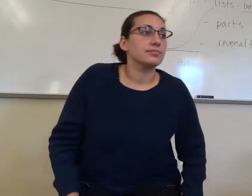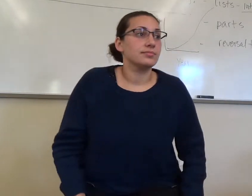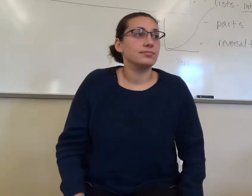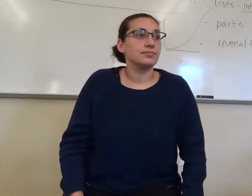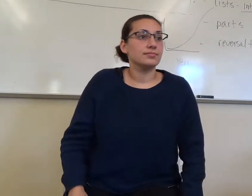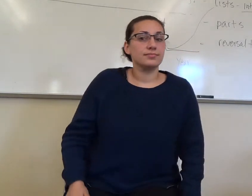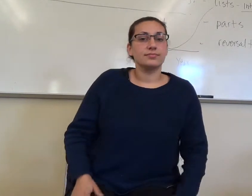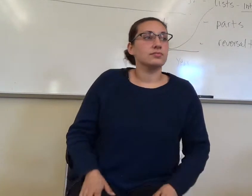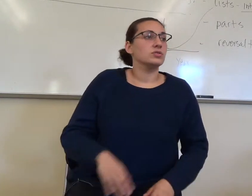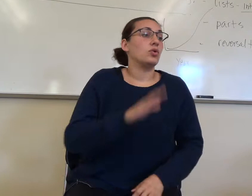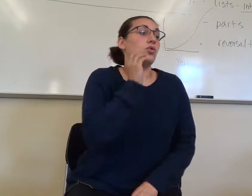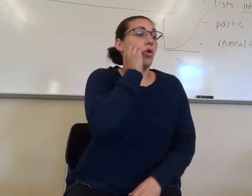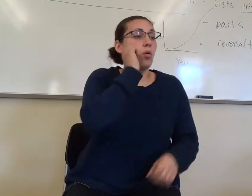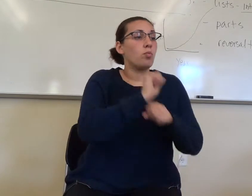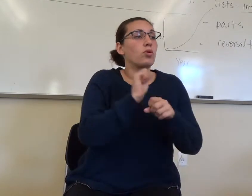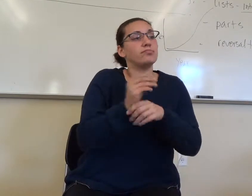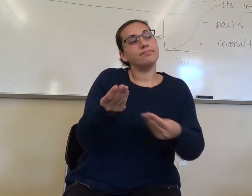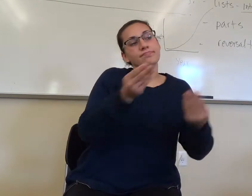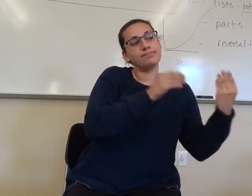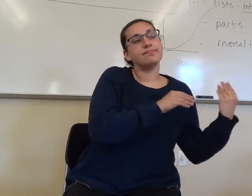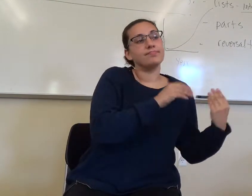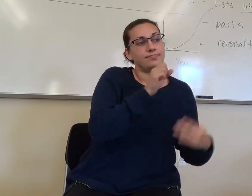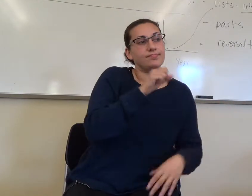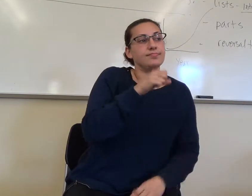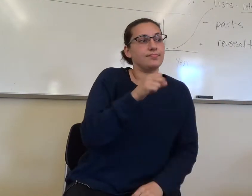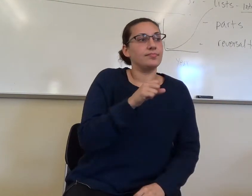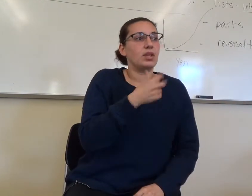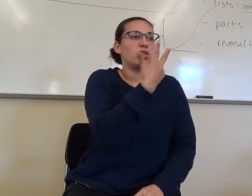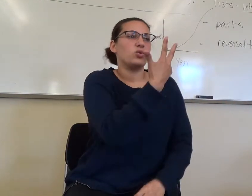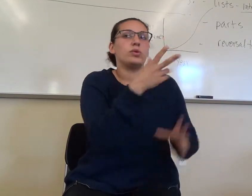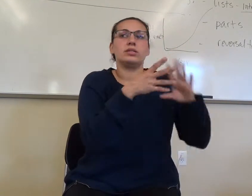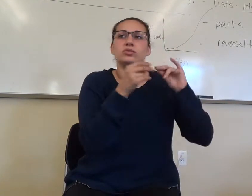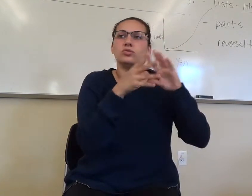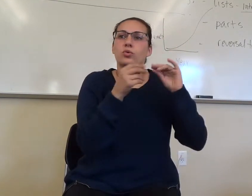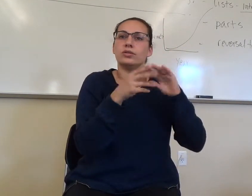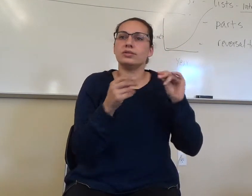And then if we need to look at these again on Thursday, we will.